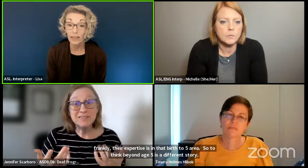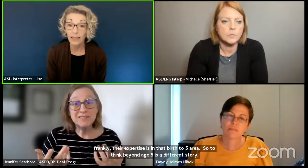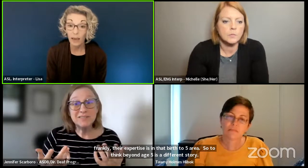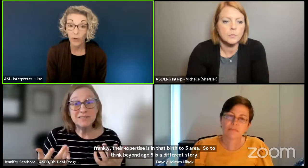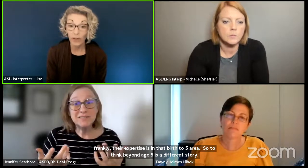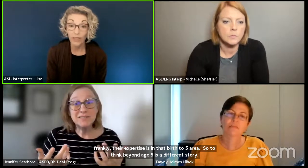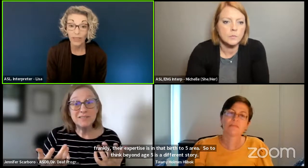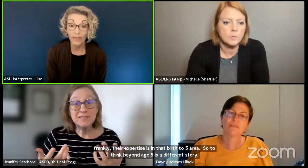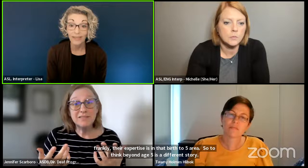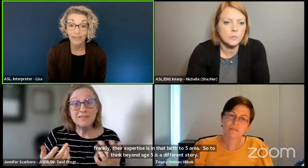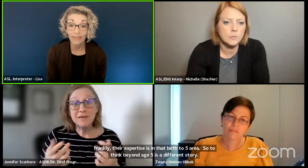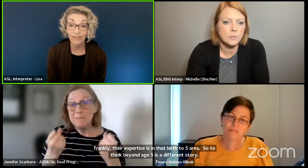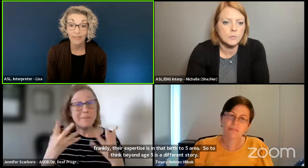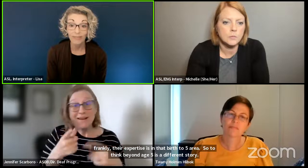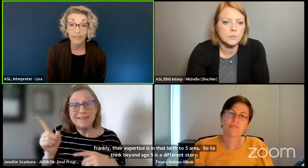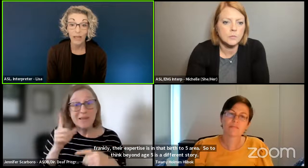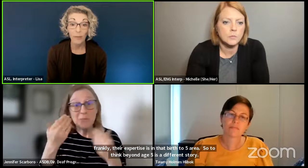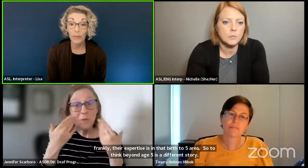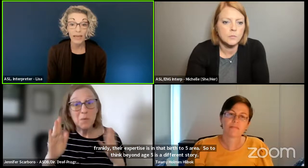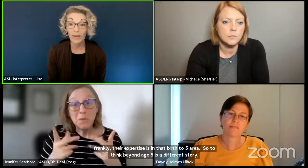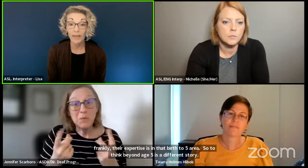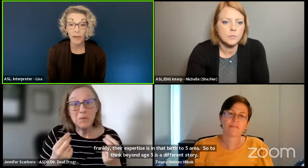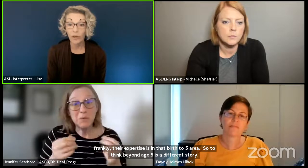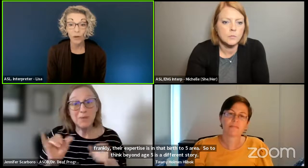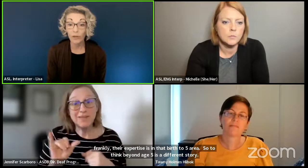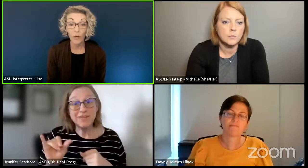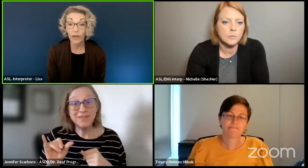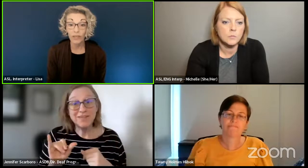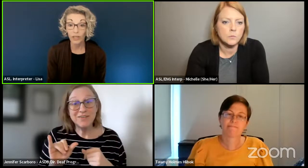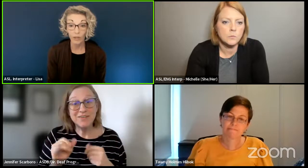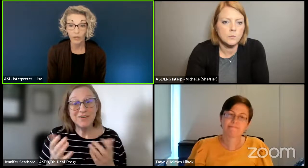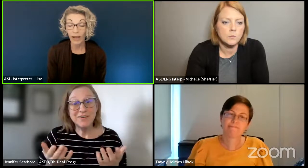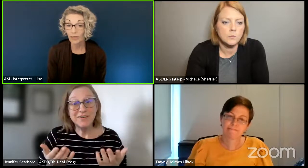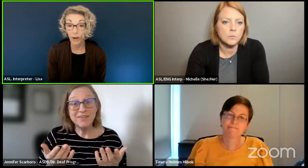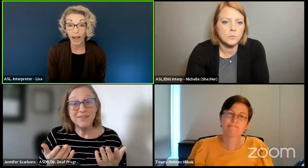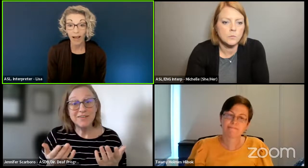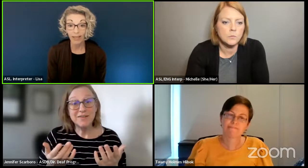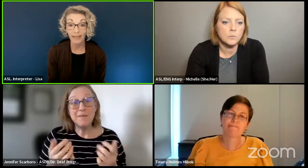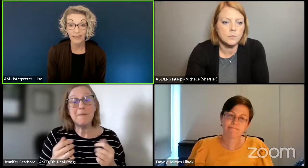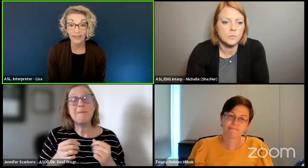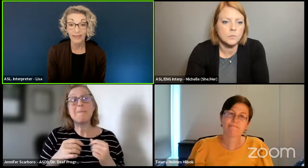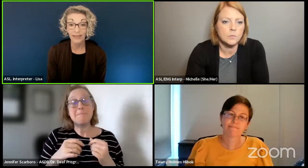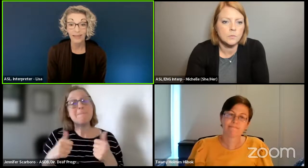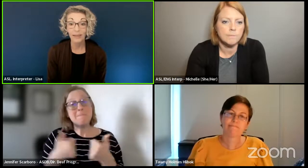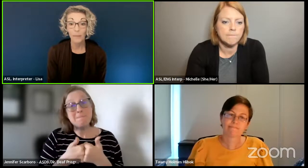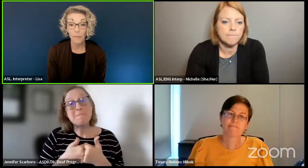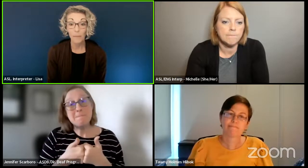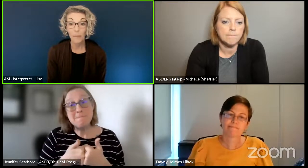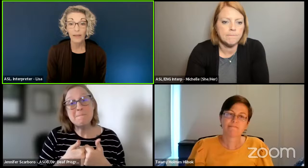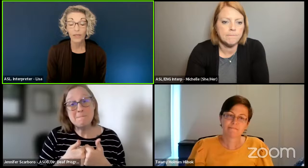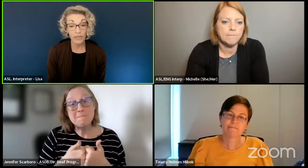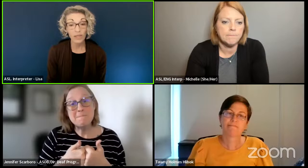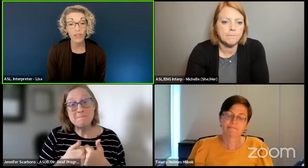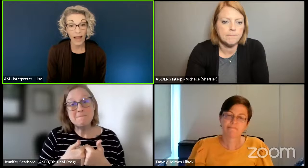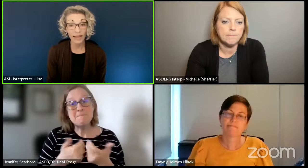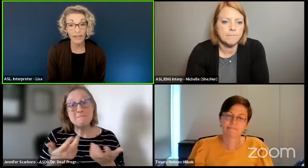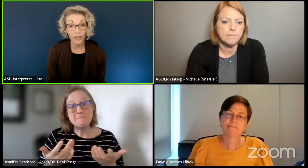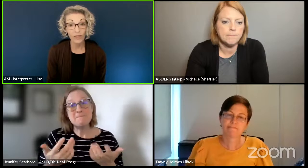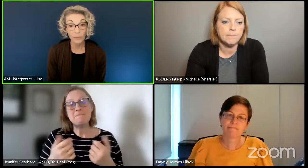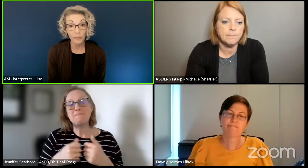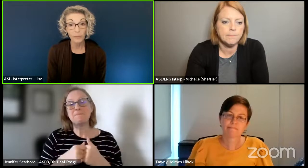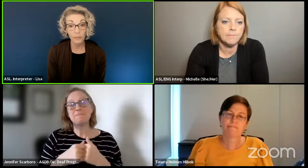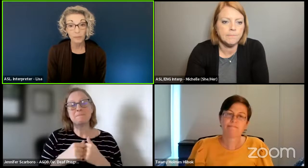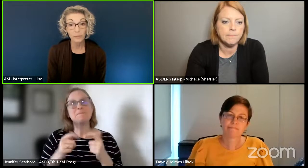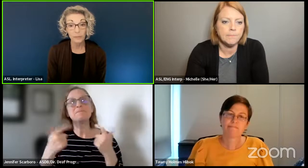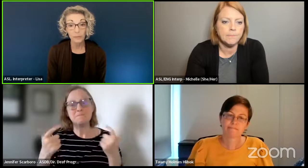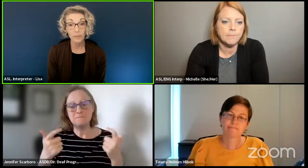asking us the same question. Many of them don't know what to do as well. So it's a